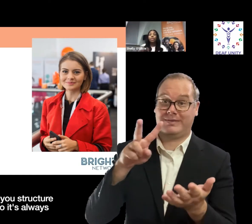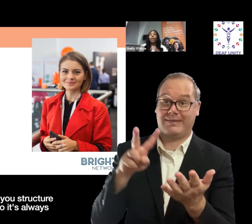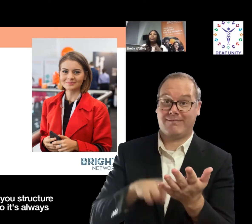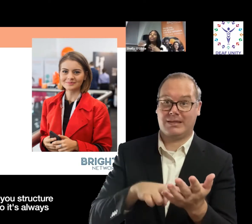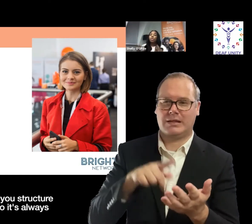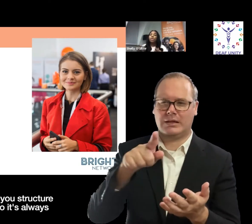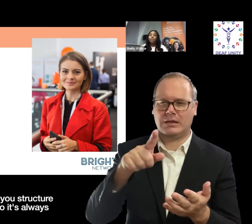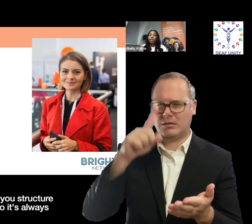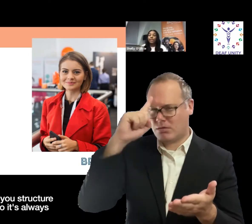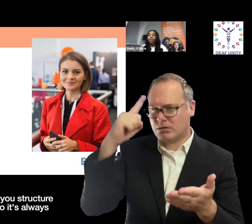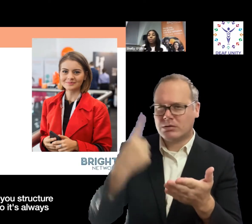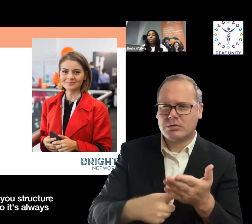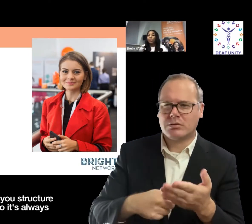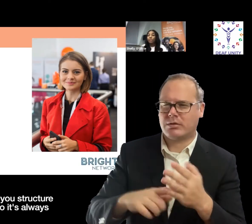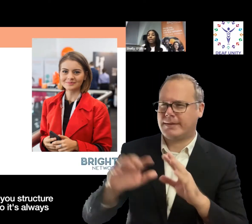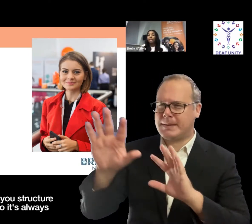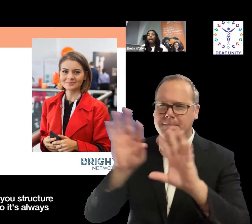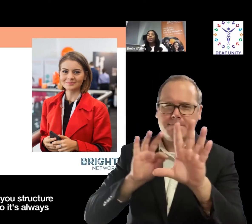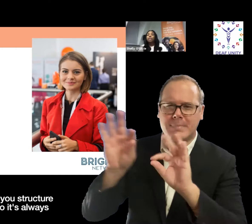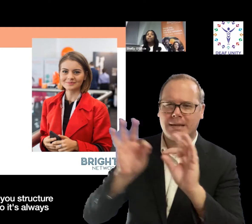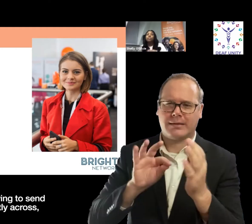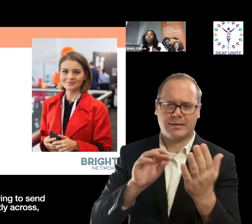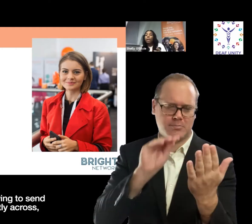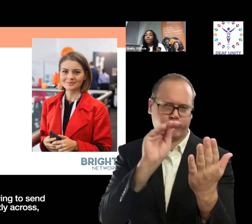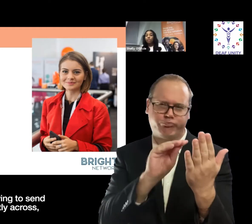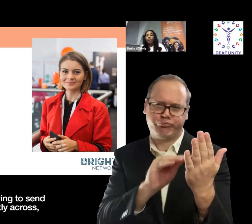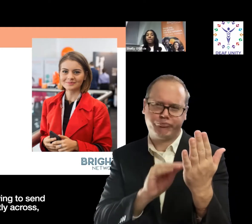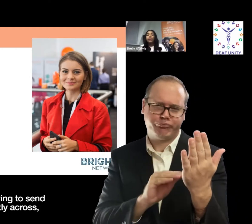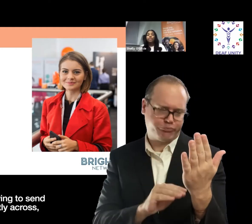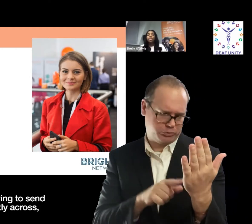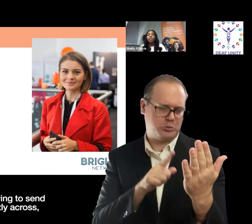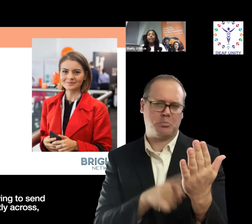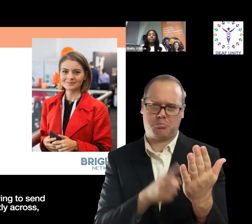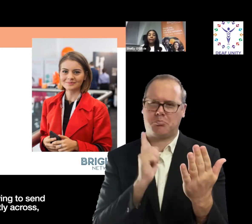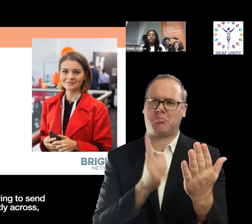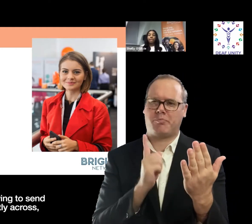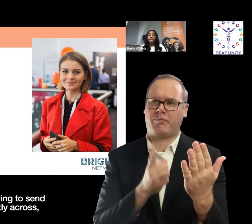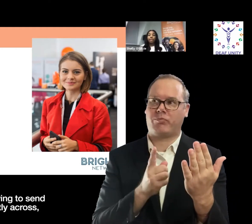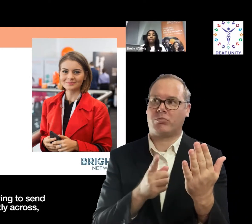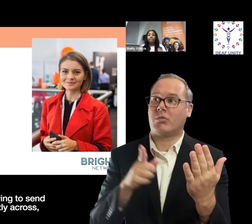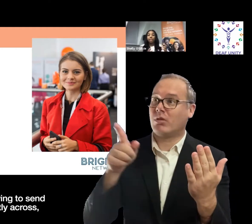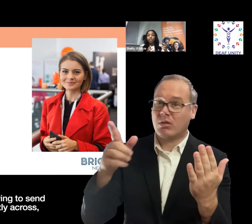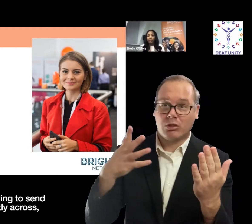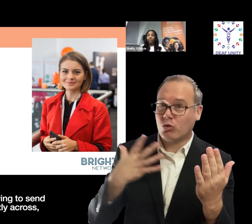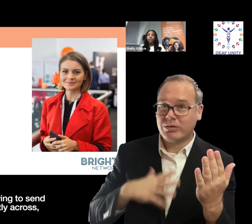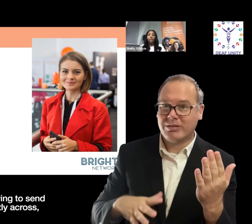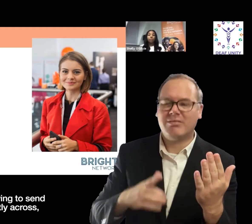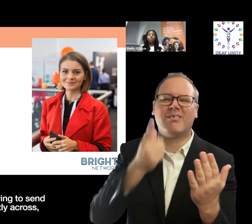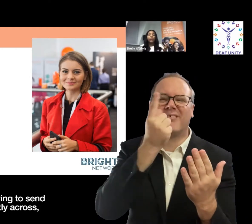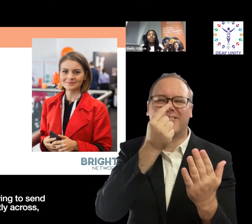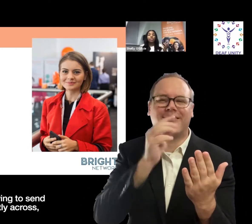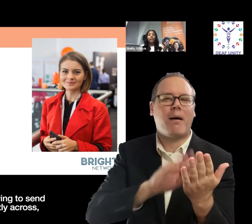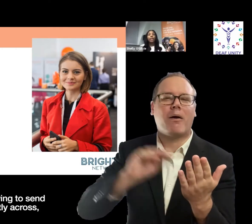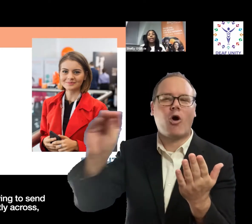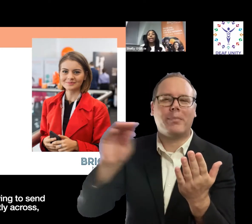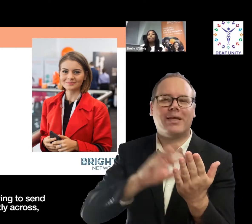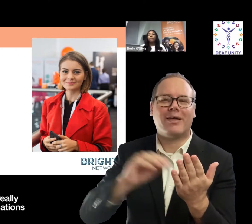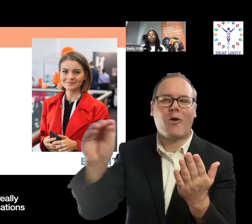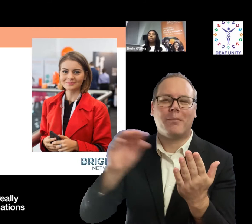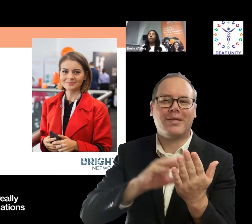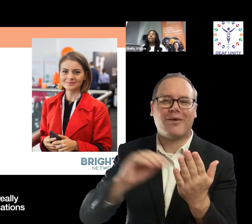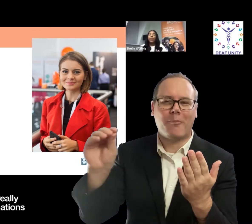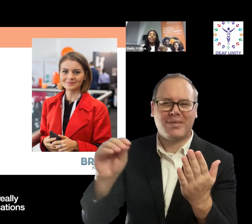needed, and the way that you structured on CV will always be needed. So it's always good, even if you don't end up having to send the CV that you've created